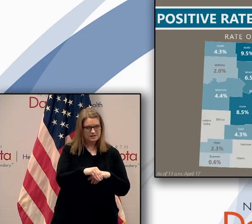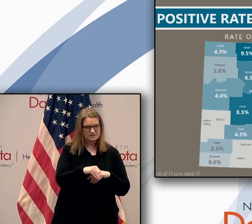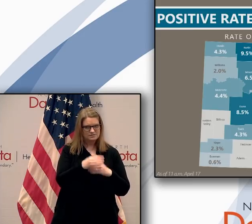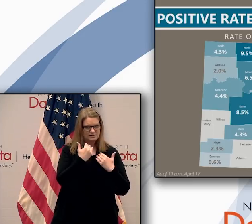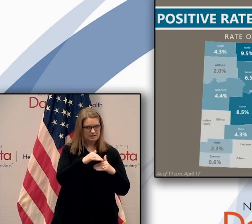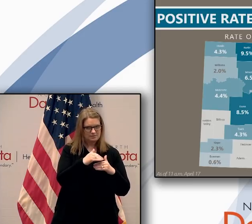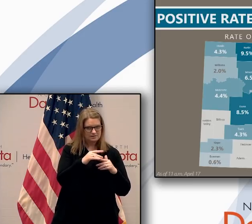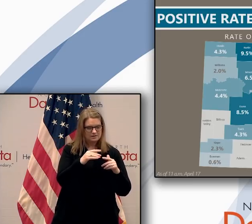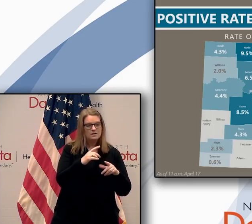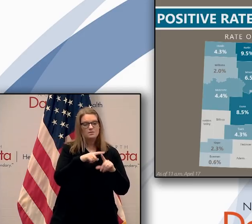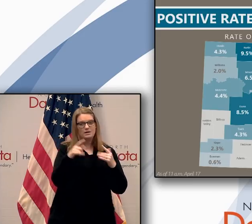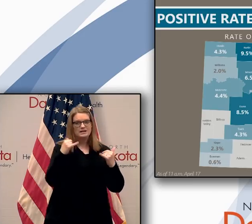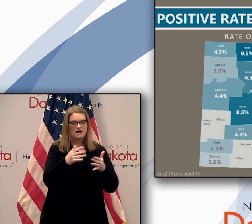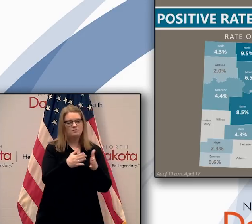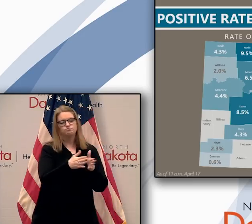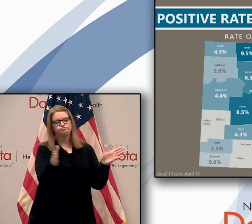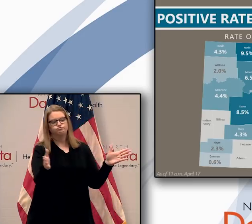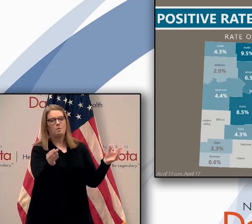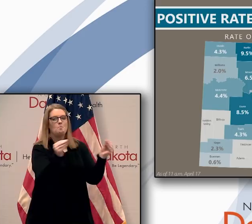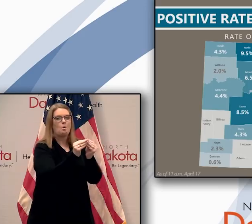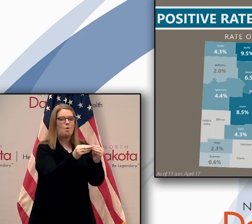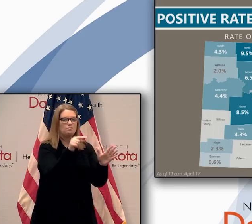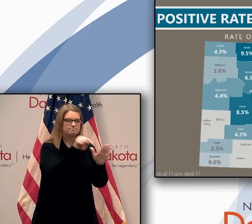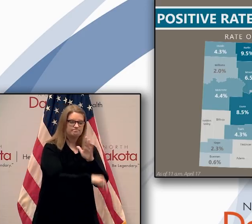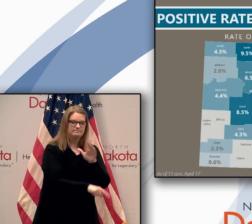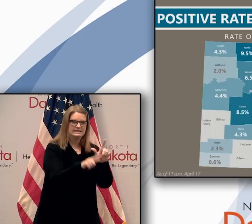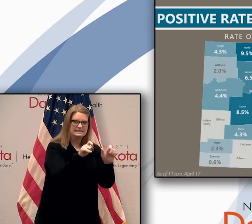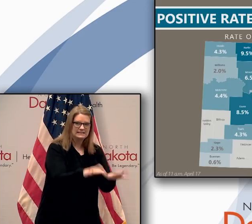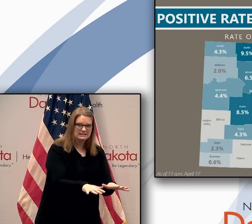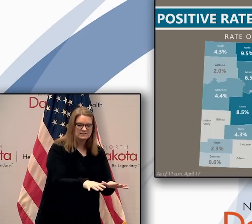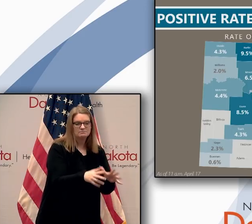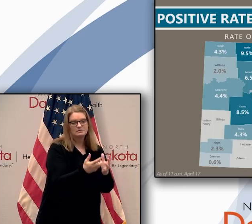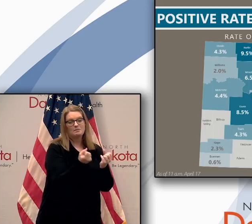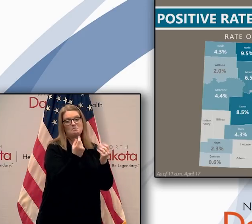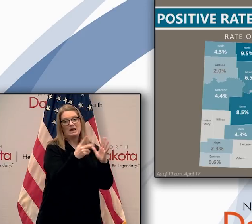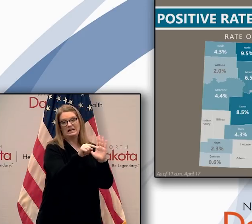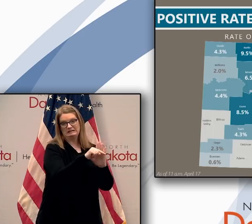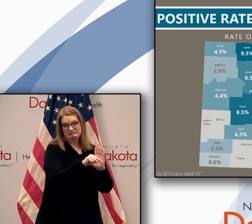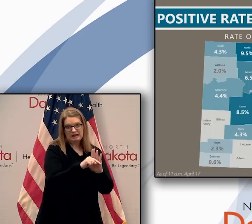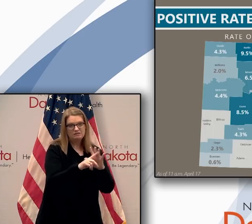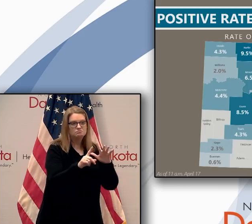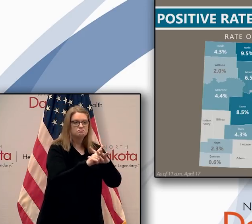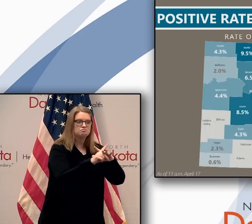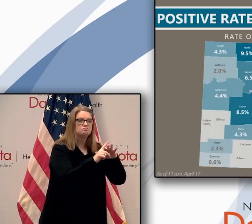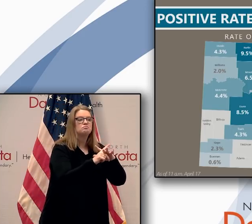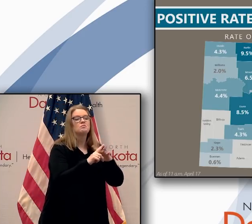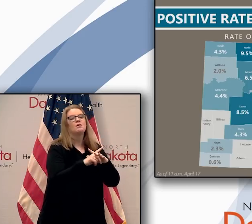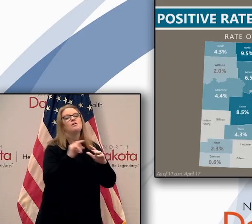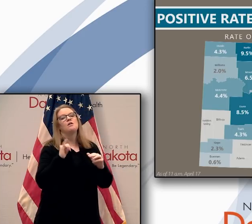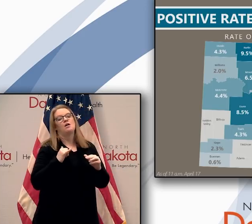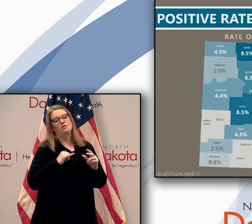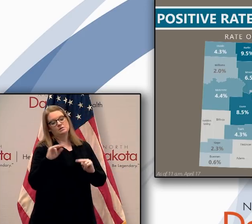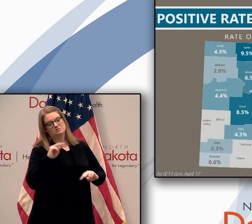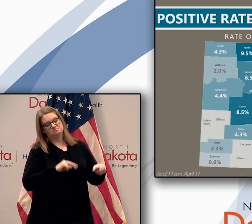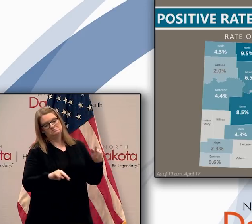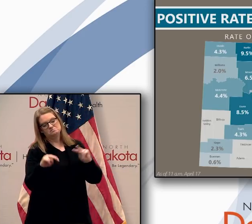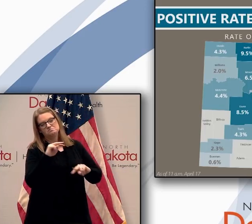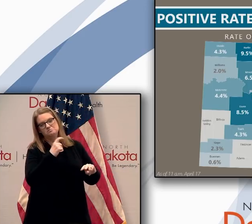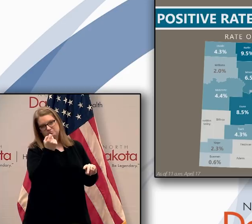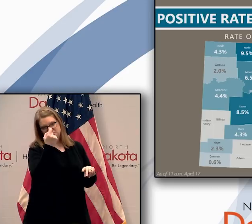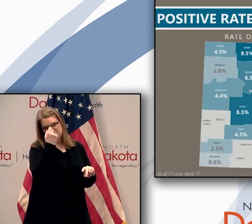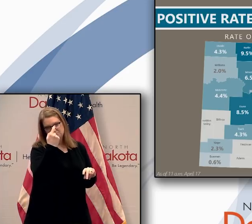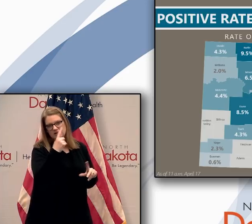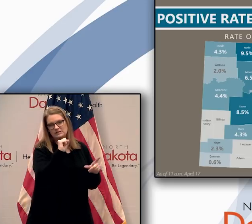amount of testing we've done up there, we've produced a lot of negatives, which is good news, helps us understand the situation. They start to fall in